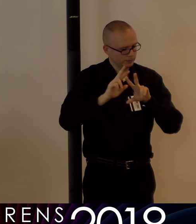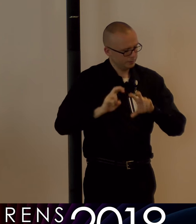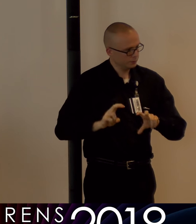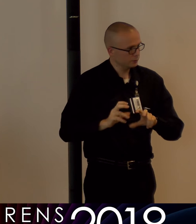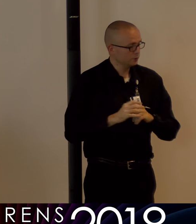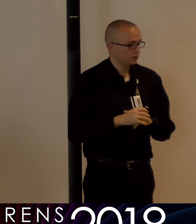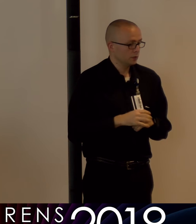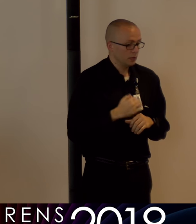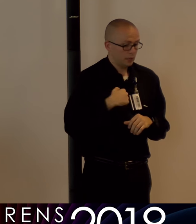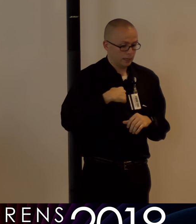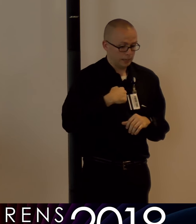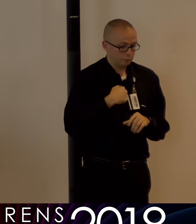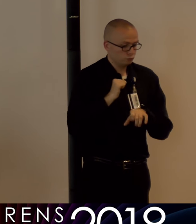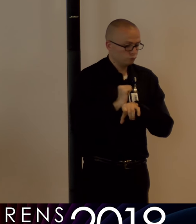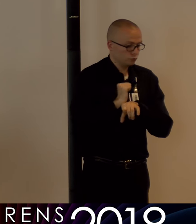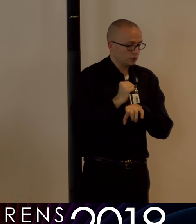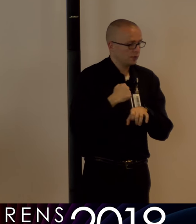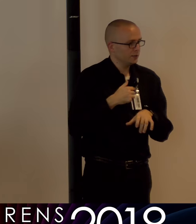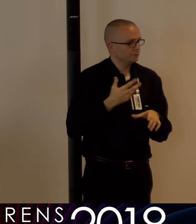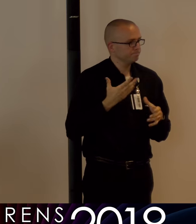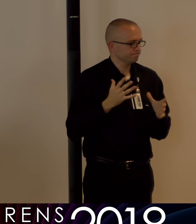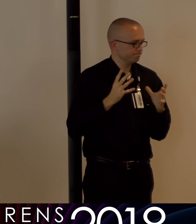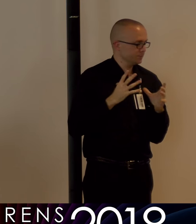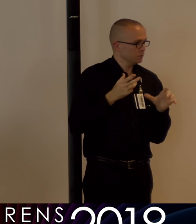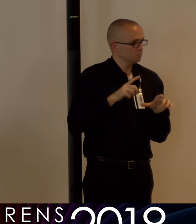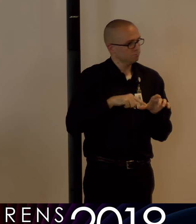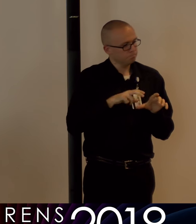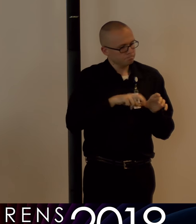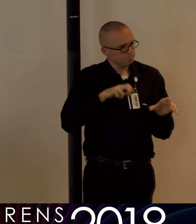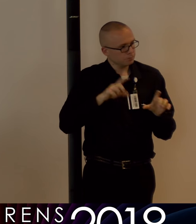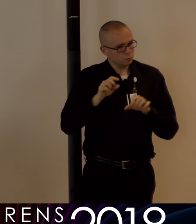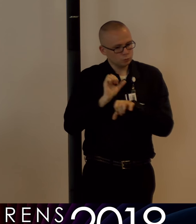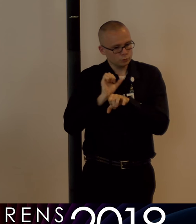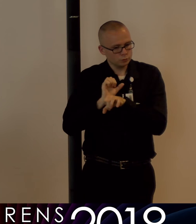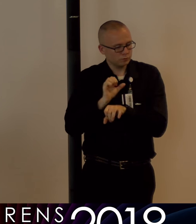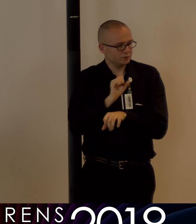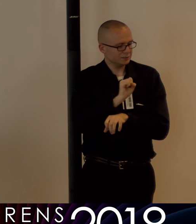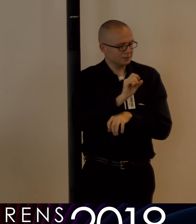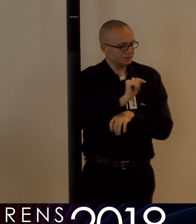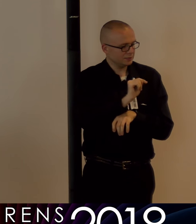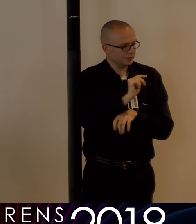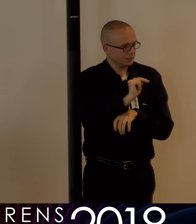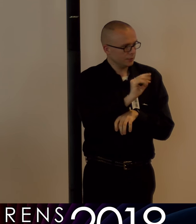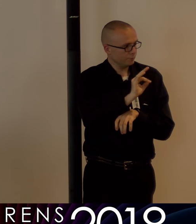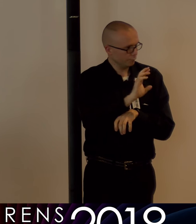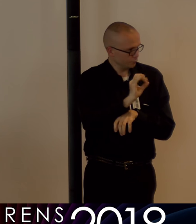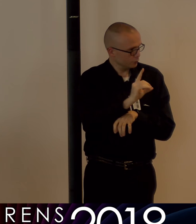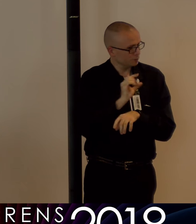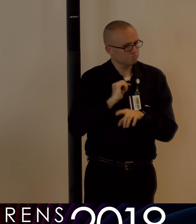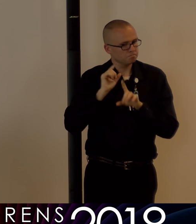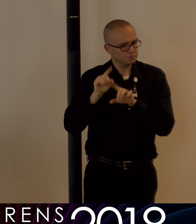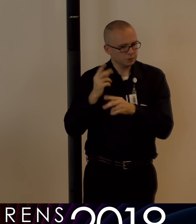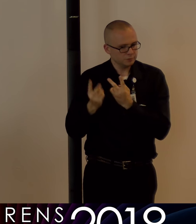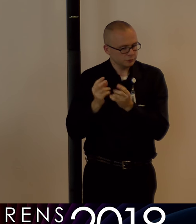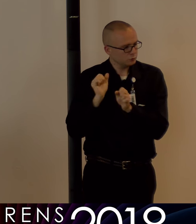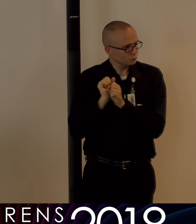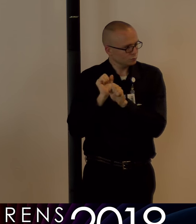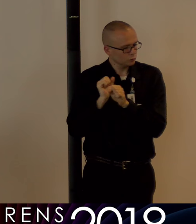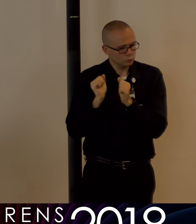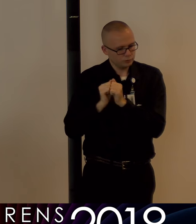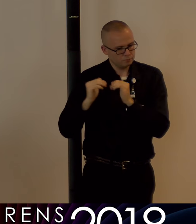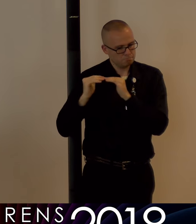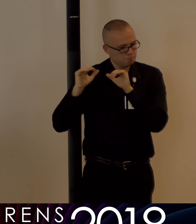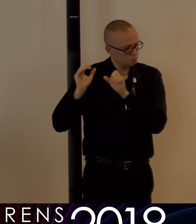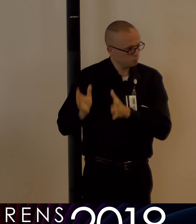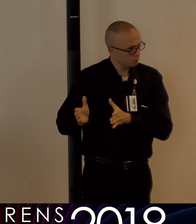have a sabbatical 3 years ago where I went to Stanford and worked with a colleague on this question. And I'm really excited because we now have a new paper